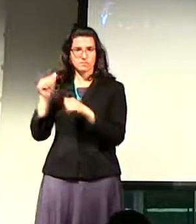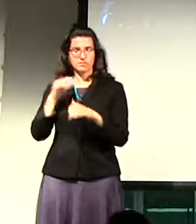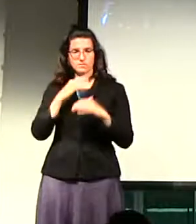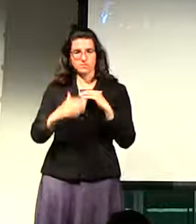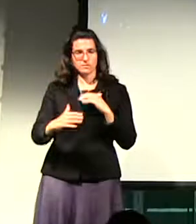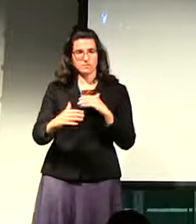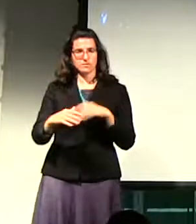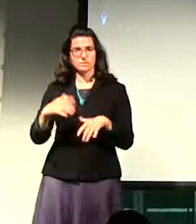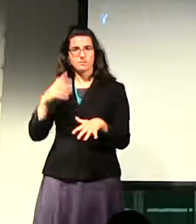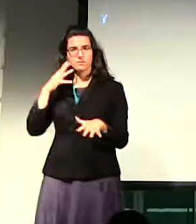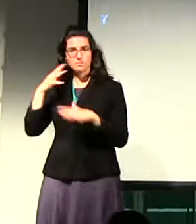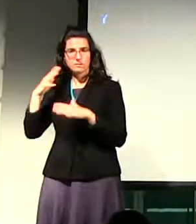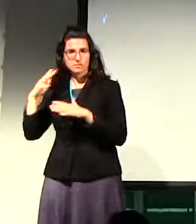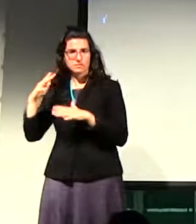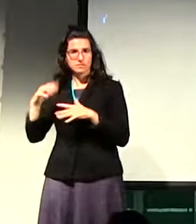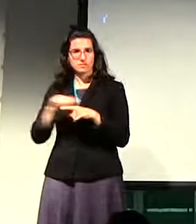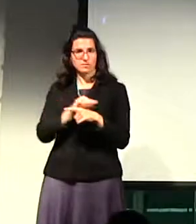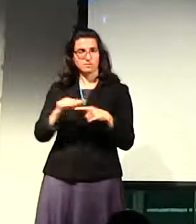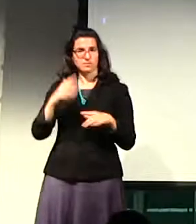sounded,